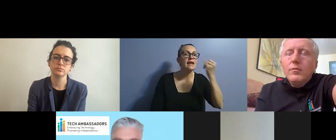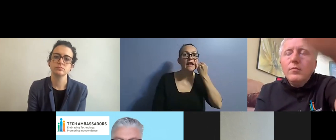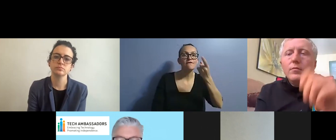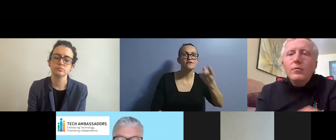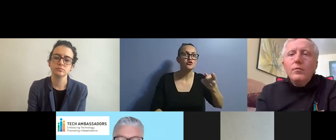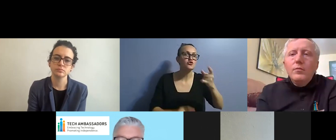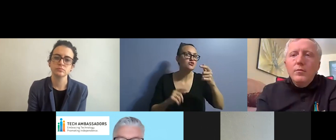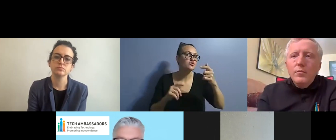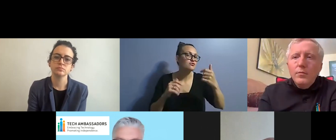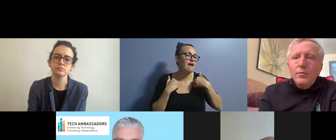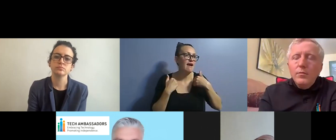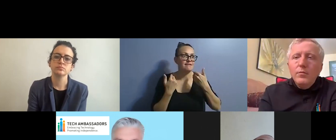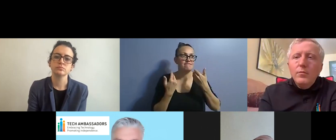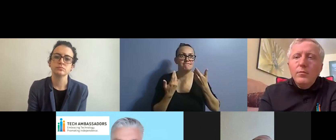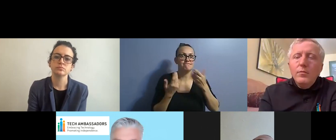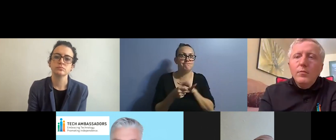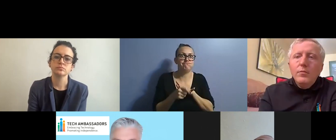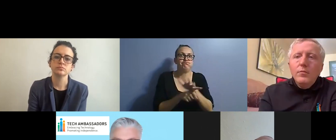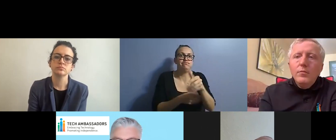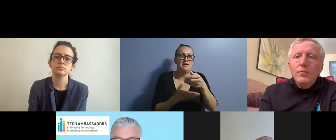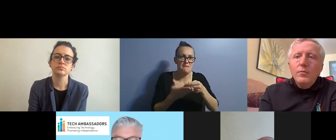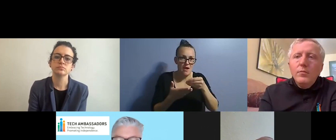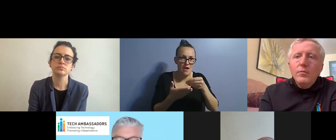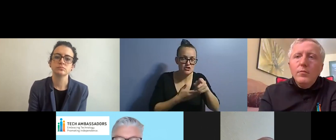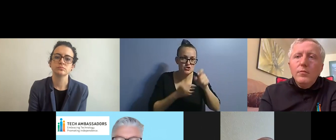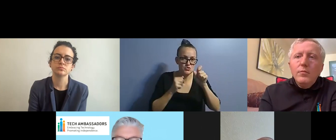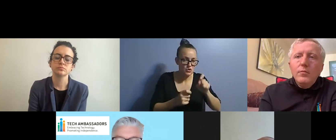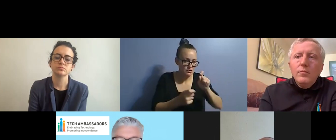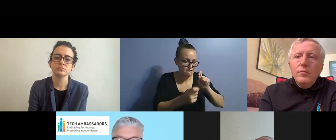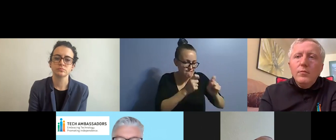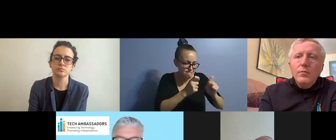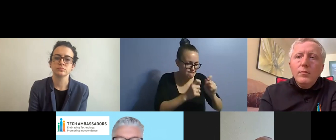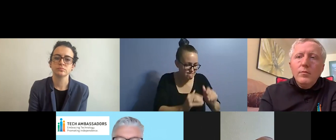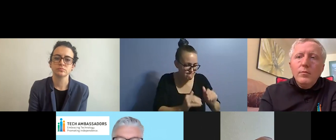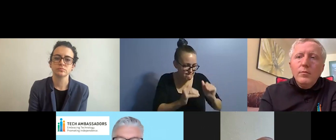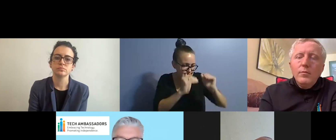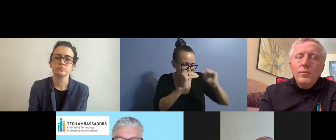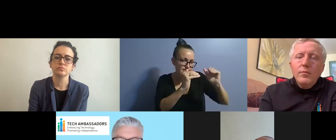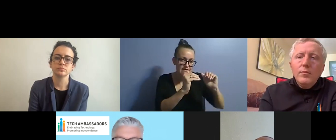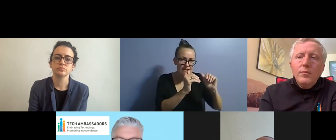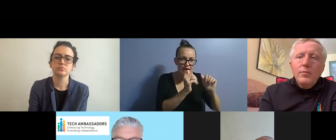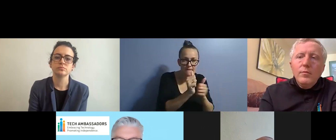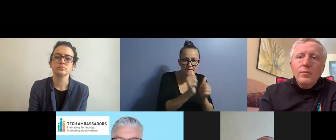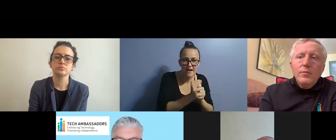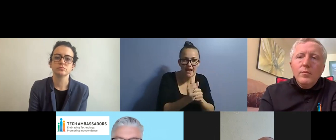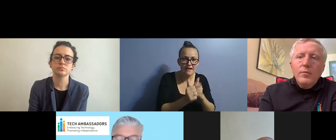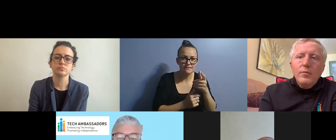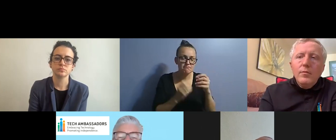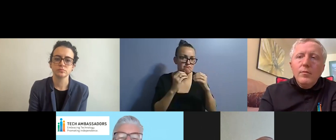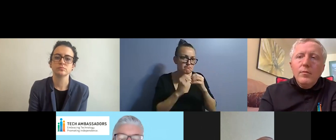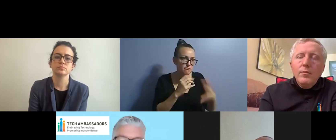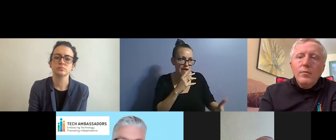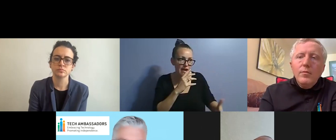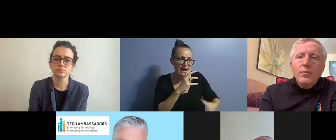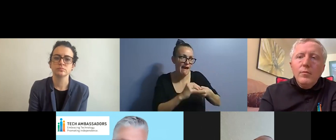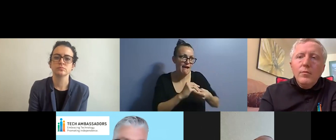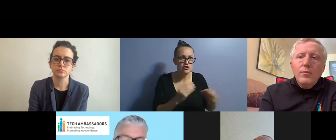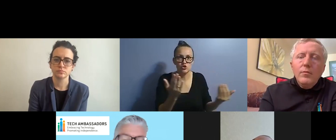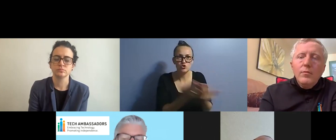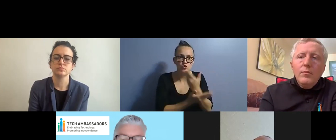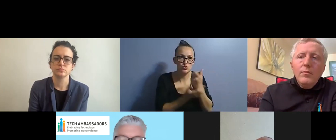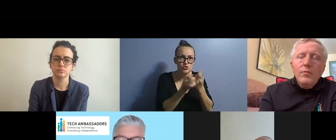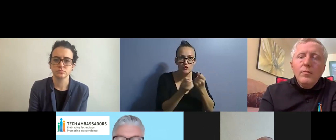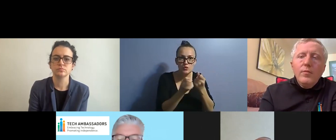they couldn't do now, or you had, you know, ideas for some technological supports that you don't currently have, but you wish you could, what would